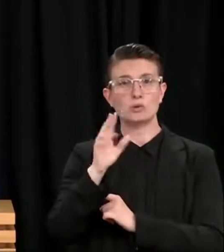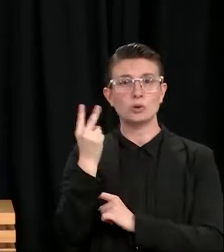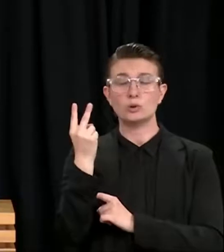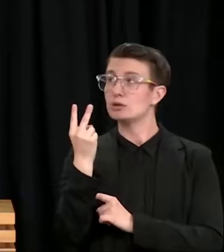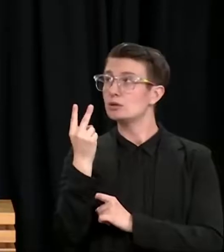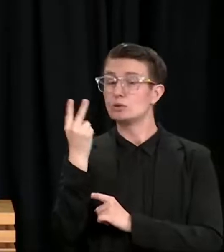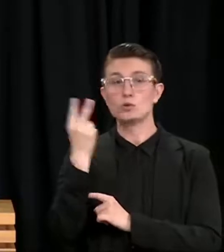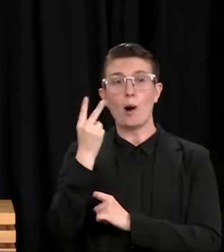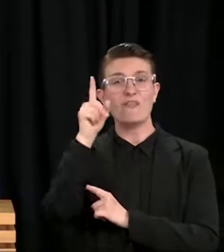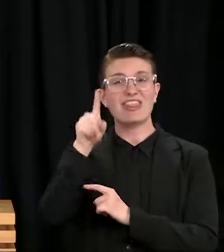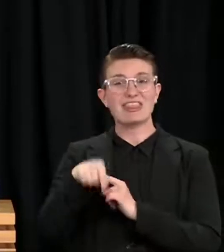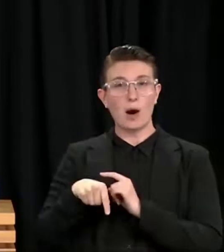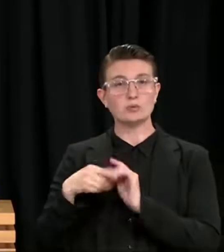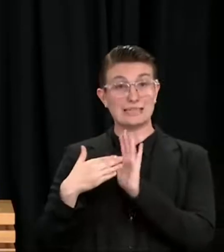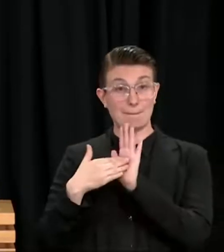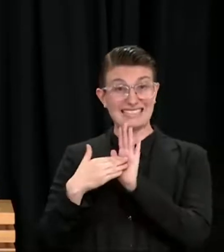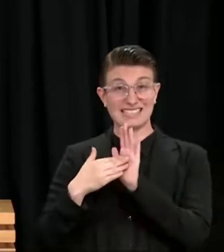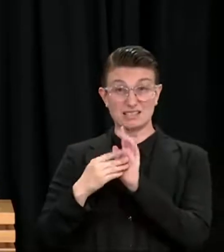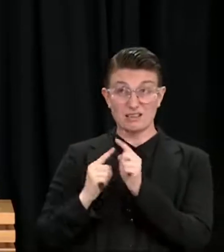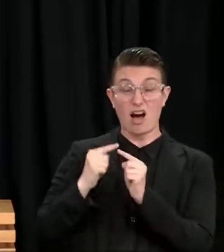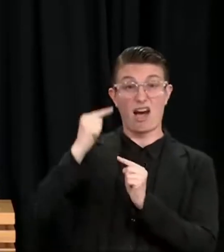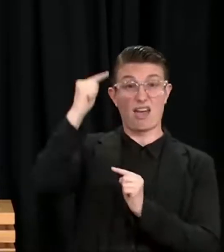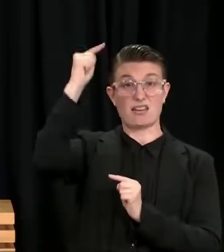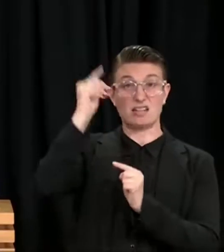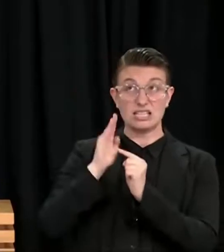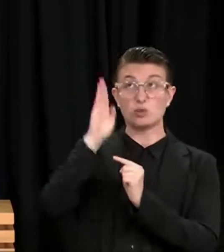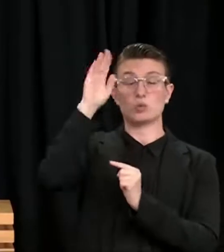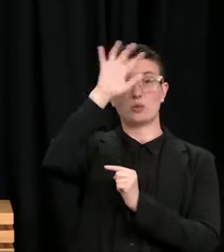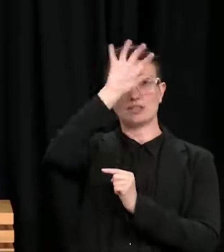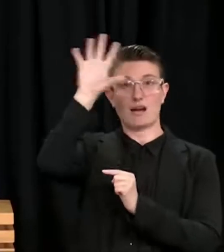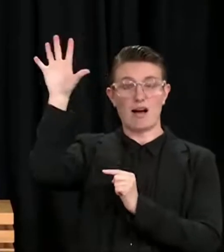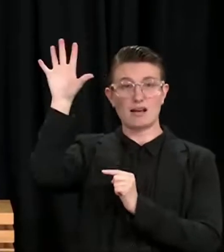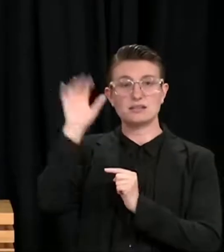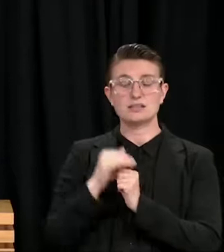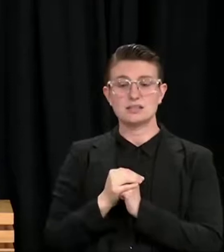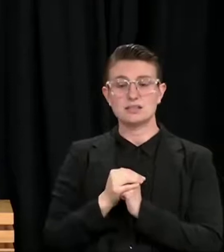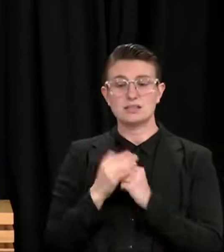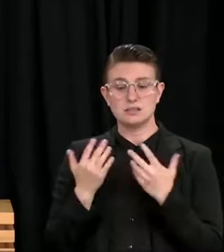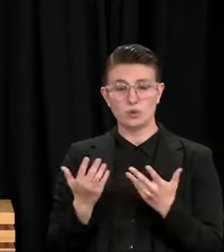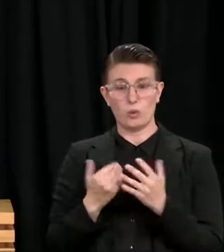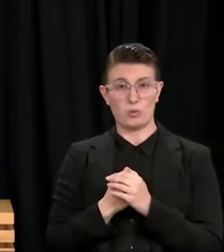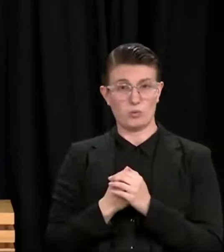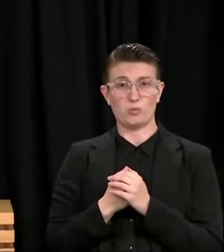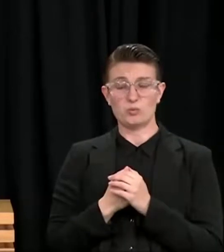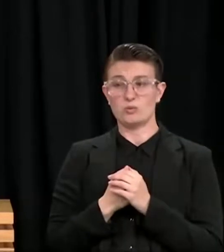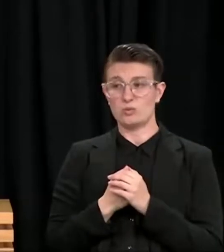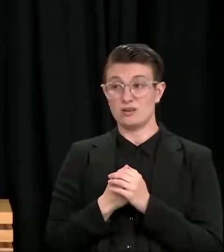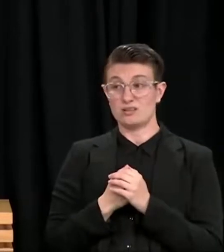12,000 metres into the sky, and so on the scheme of things, for